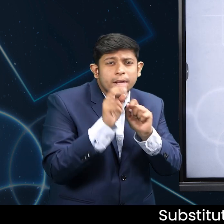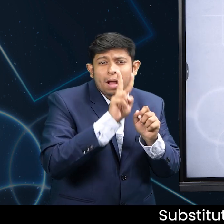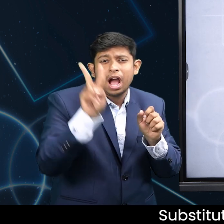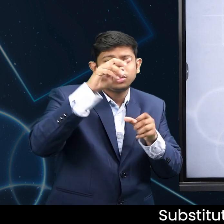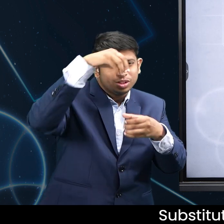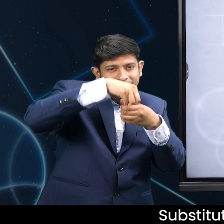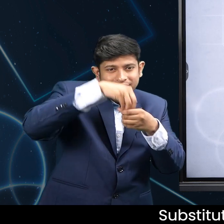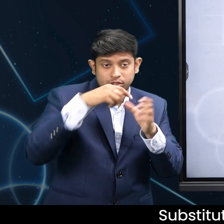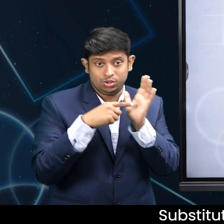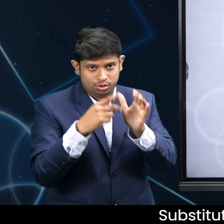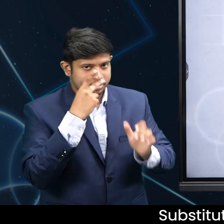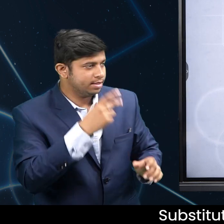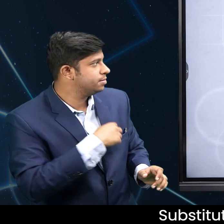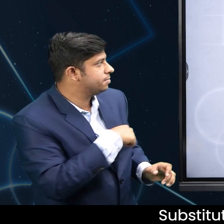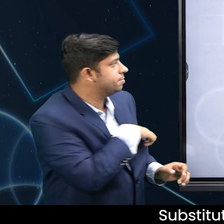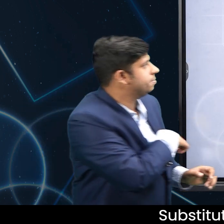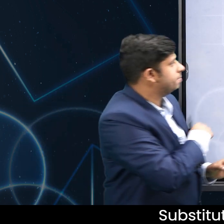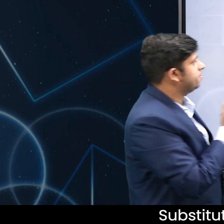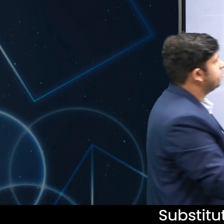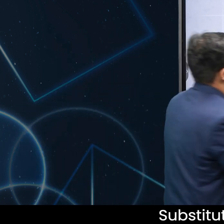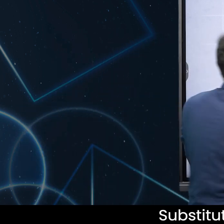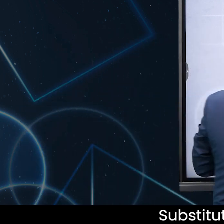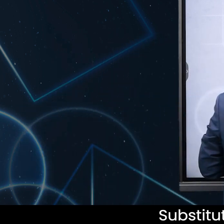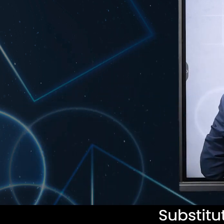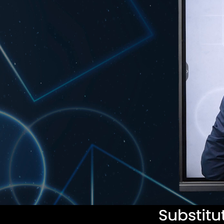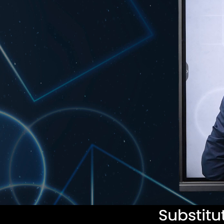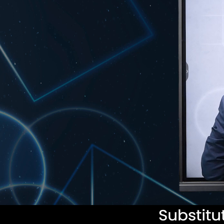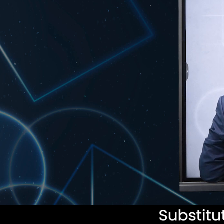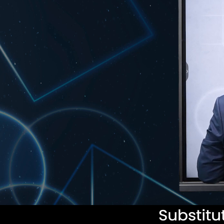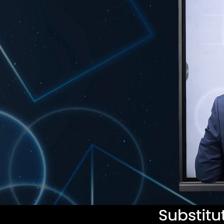Substitute the values in relation. We get